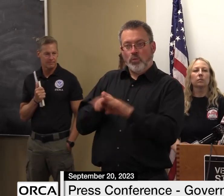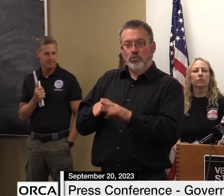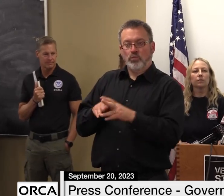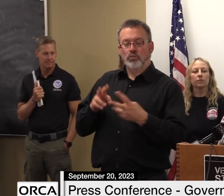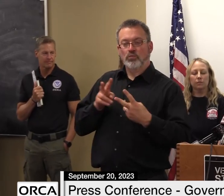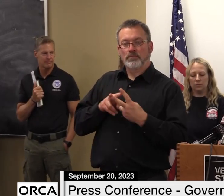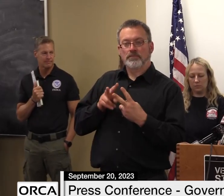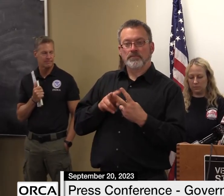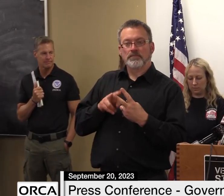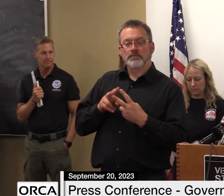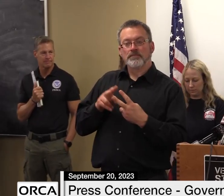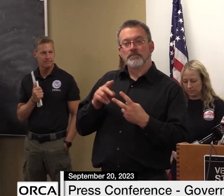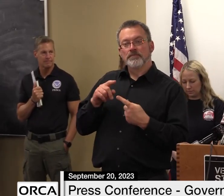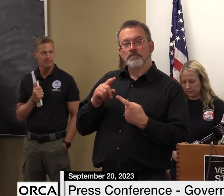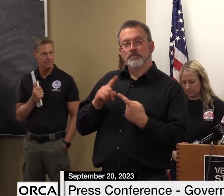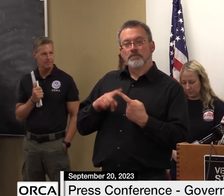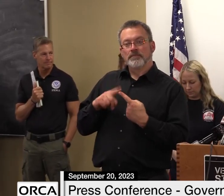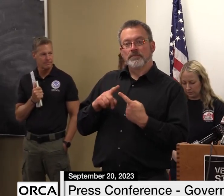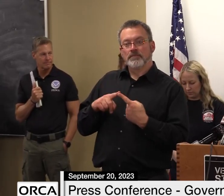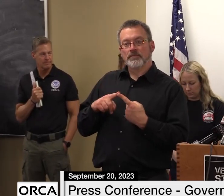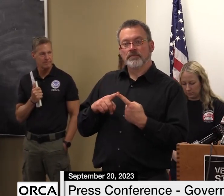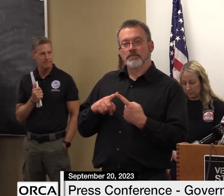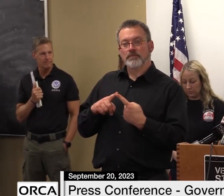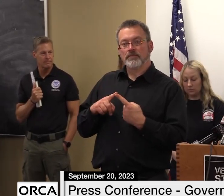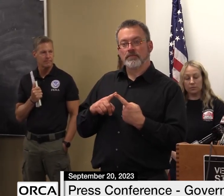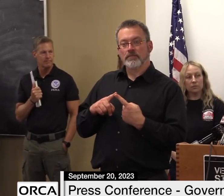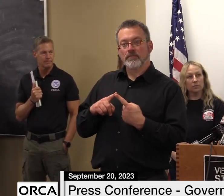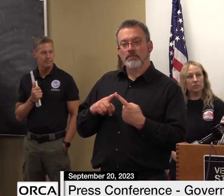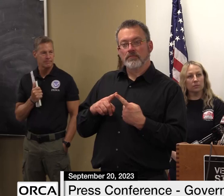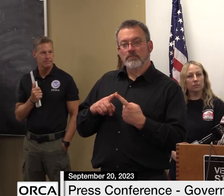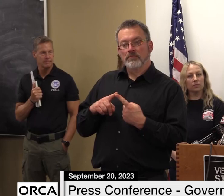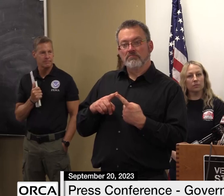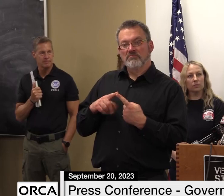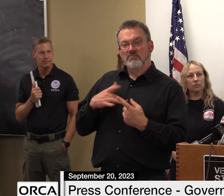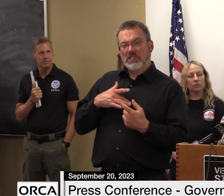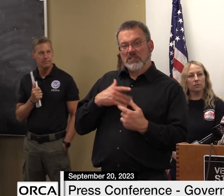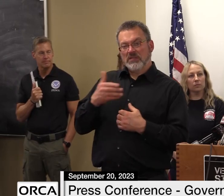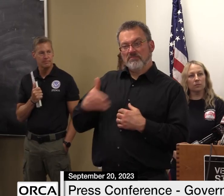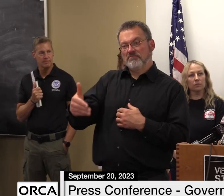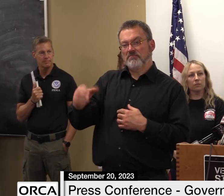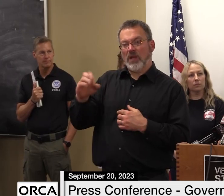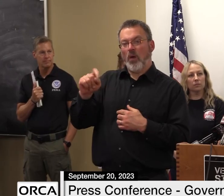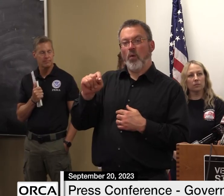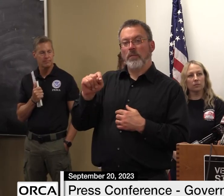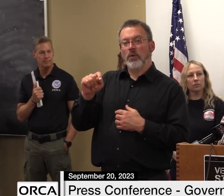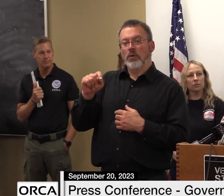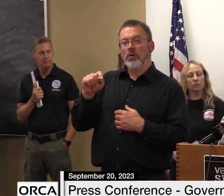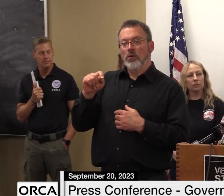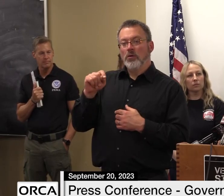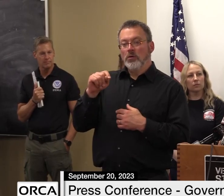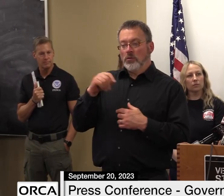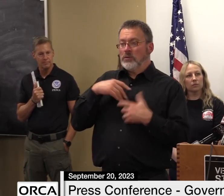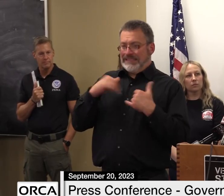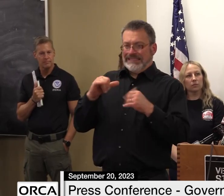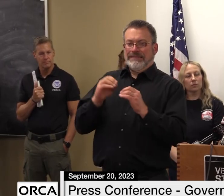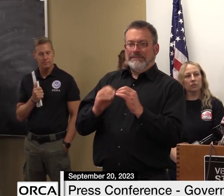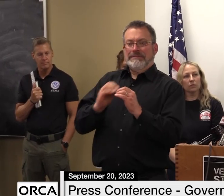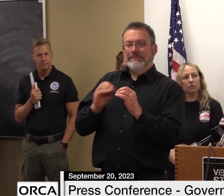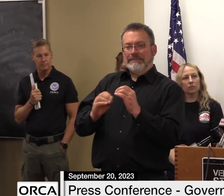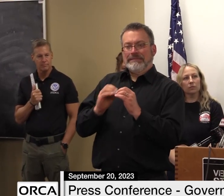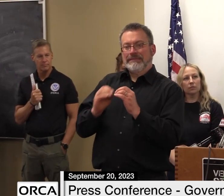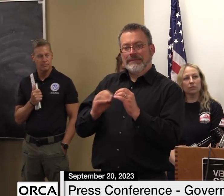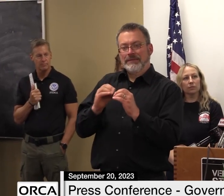And those will go toward the end of October before those are open. They're on schedule, they're on track, they're just going to take that